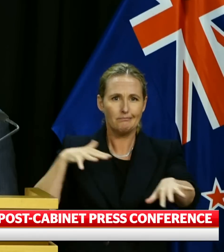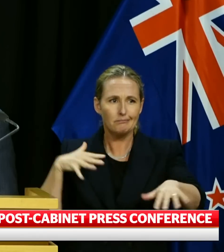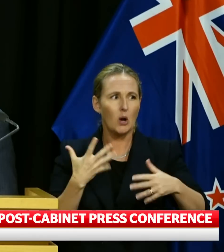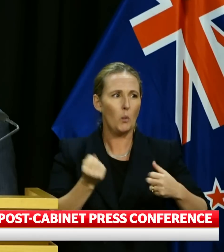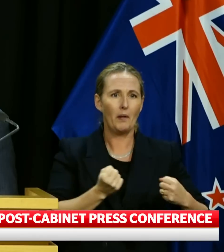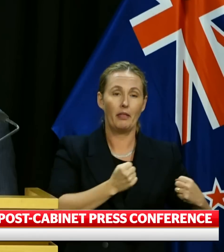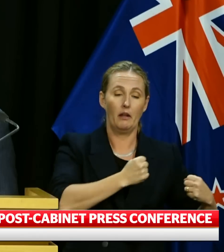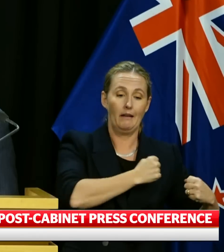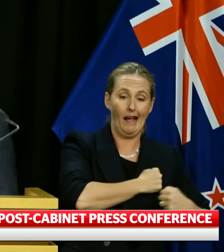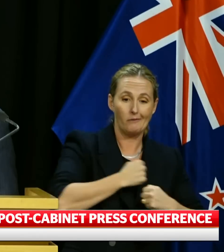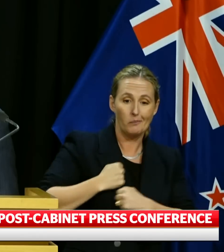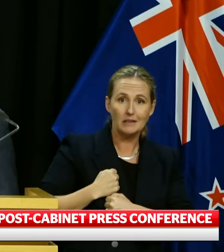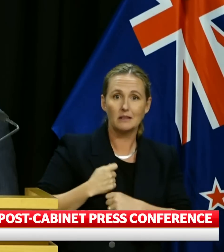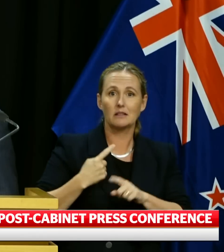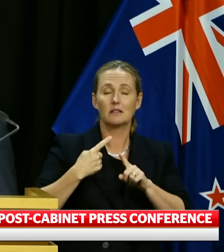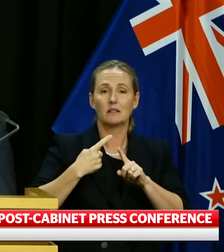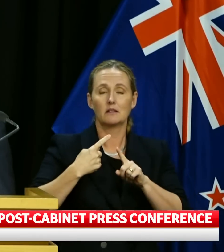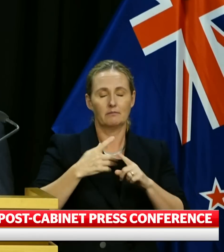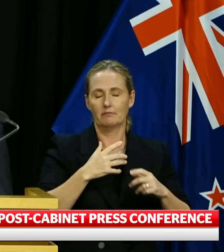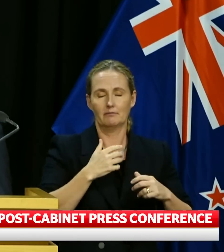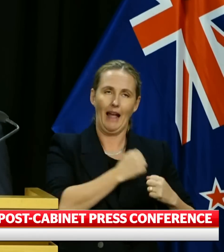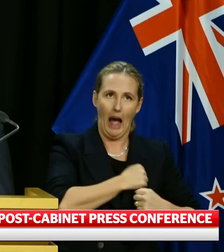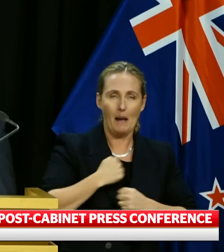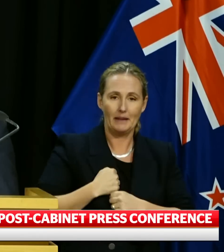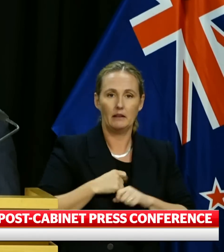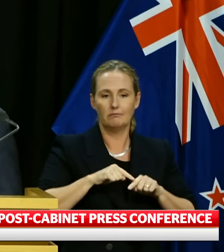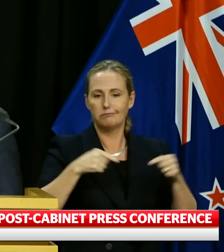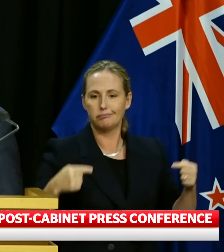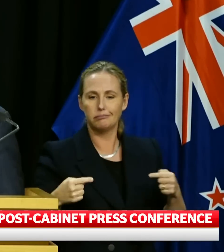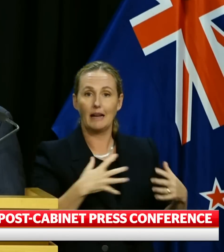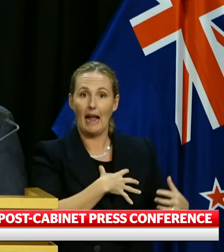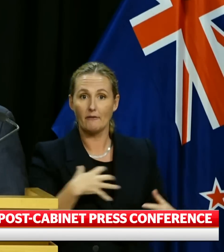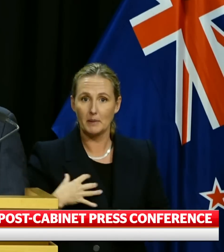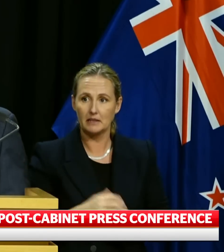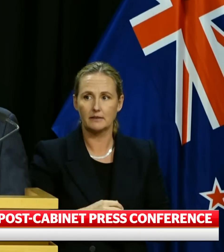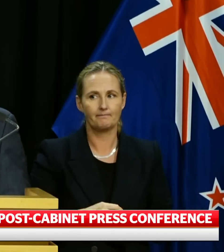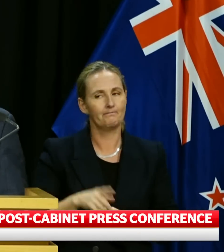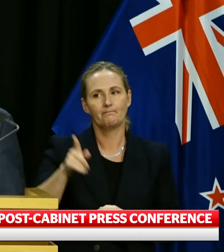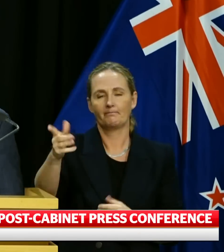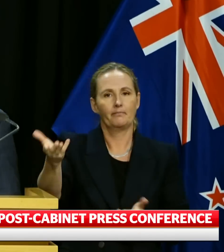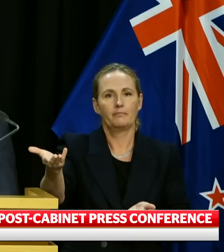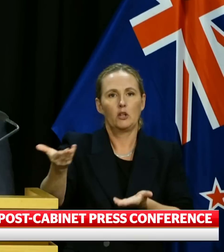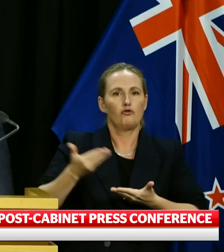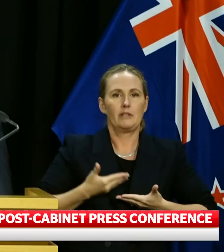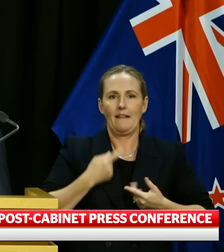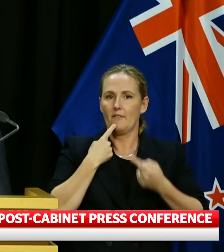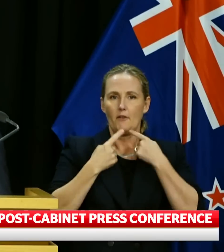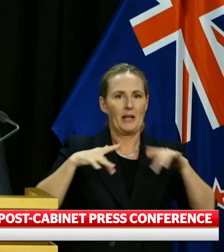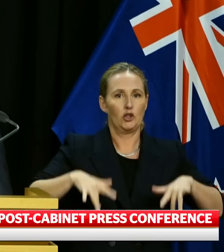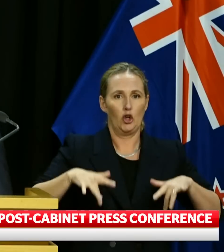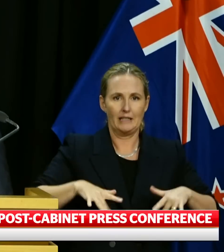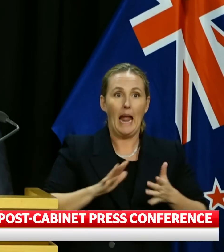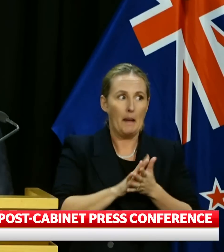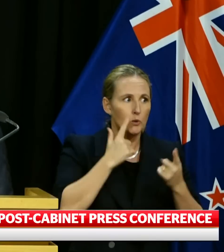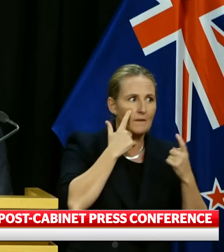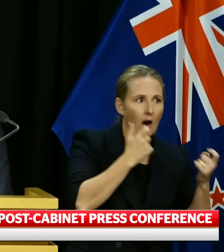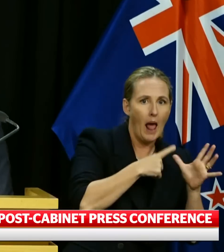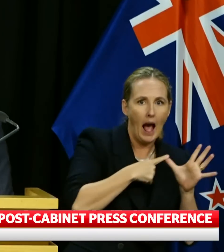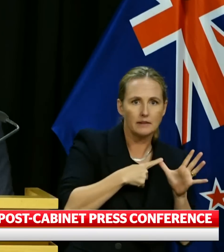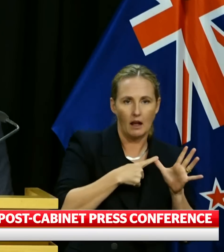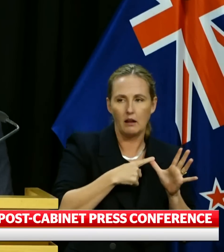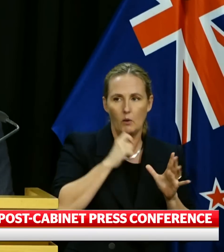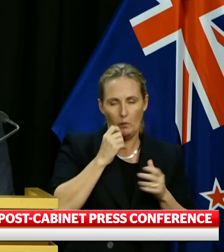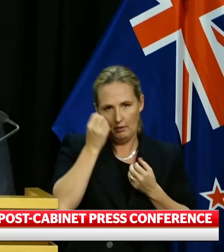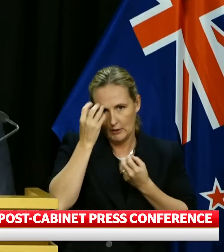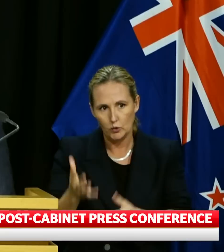government? Any of that? Yeah, I haven't received a detailed briefing on that at this point, but happy to come back to you on that. Minister, one